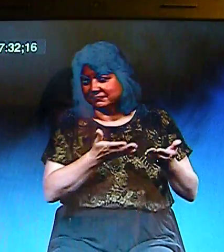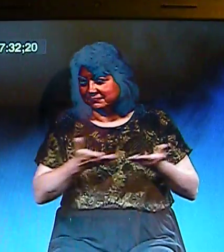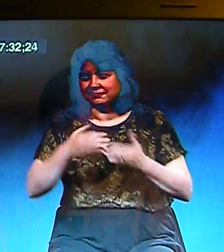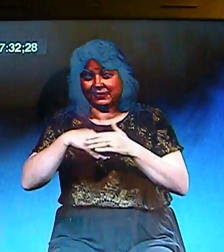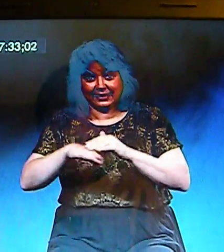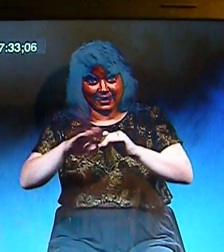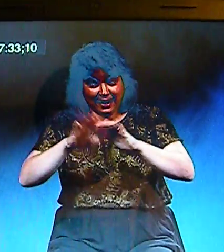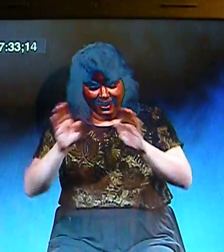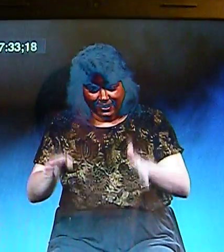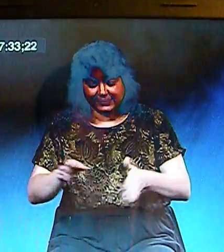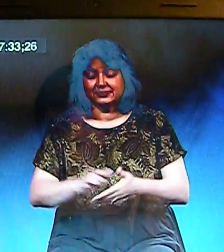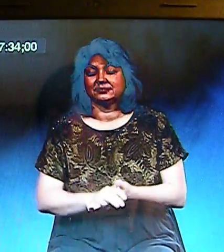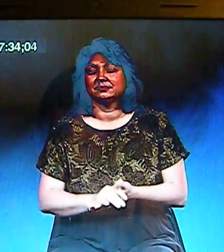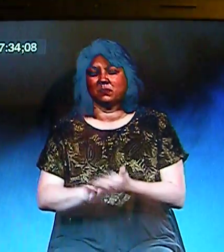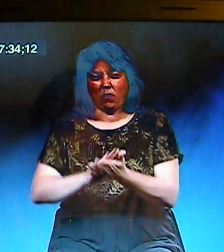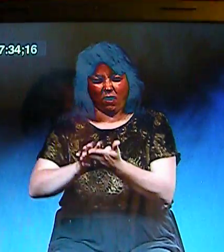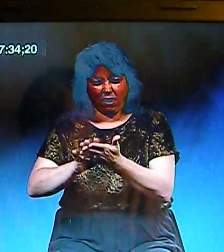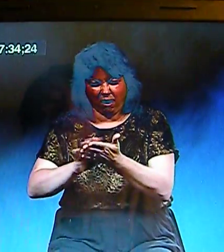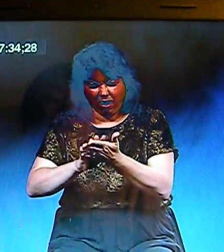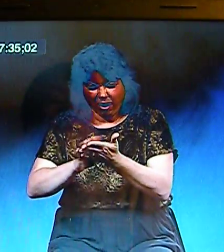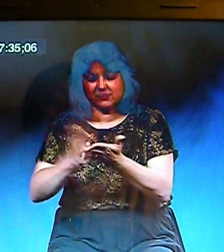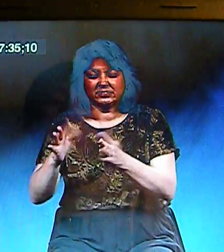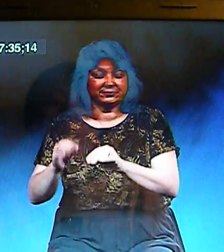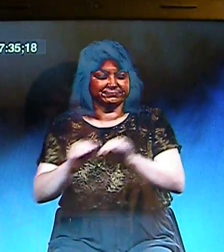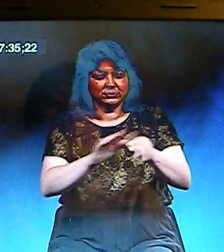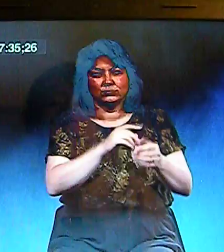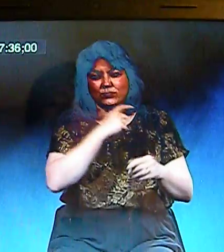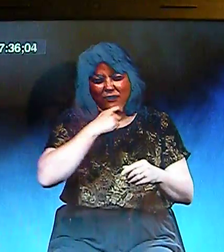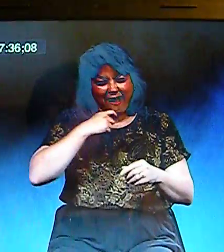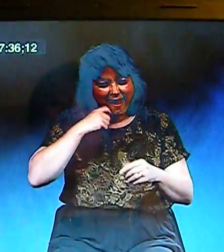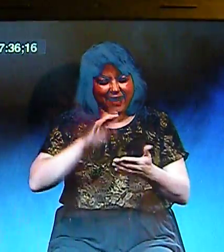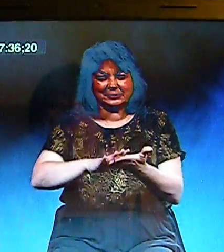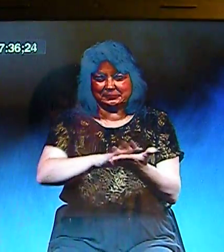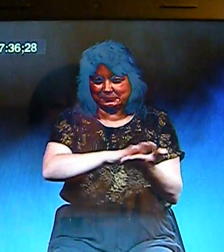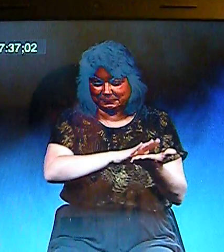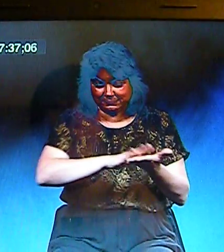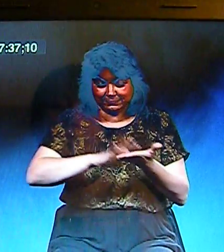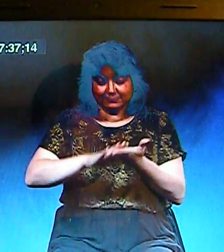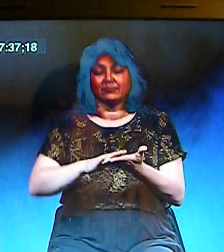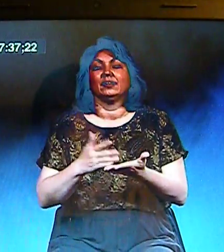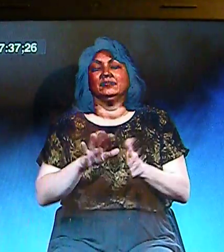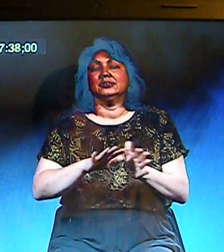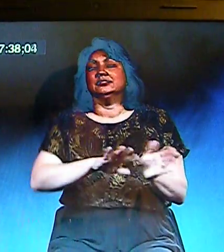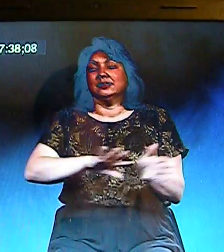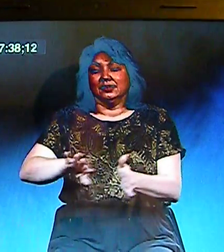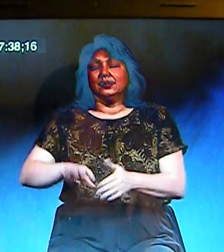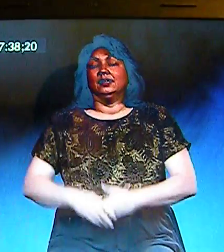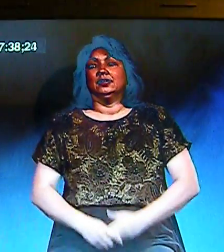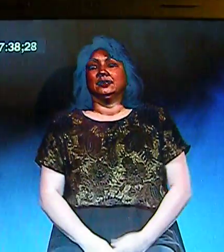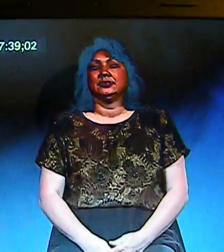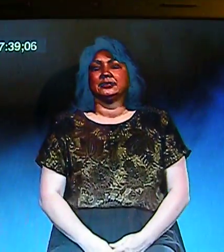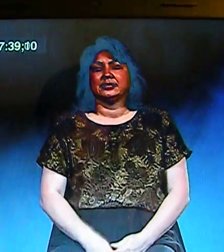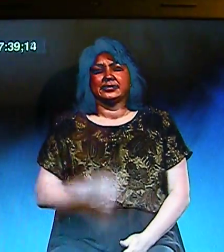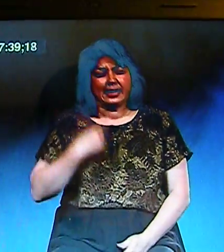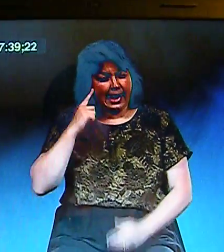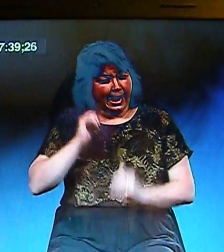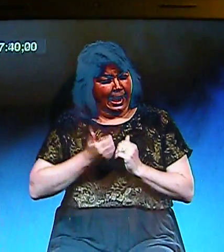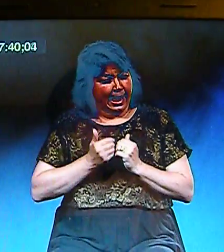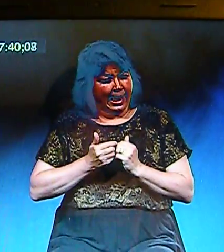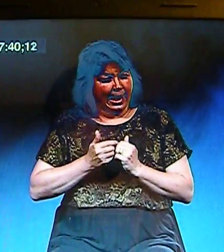So when it came that time, I gathered all the peppers and came back into the house and washed them and dried them and put them